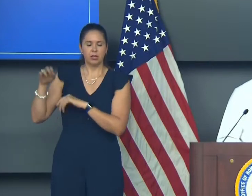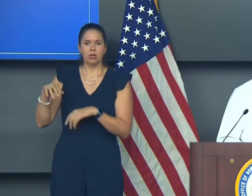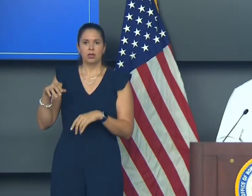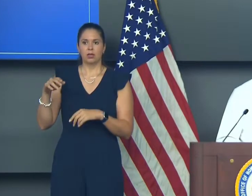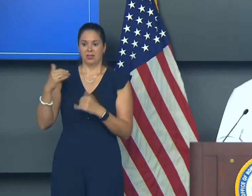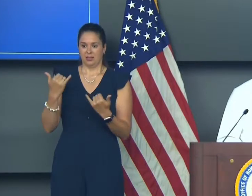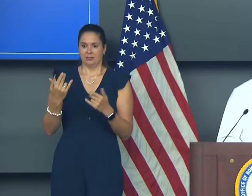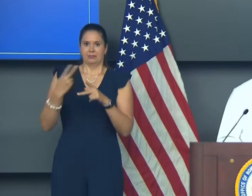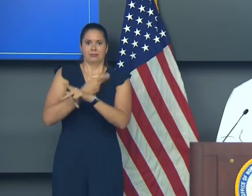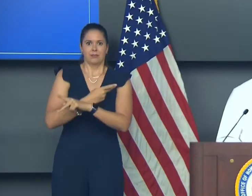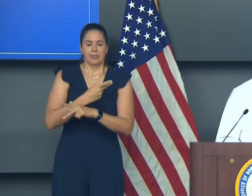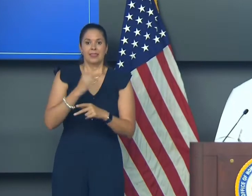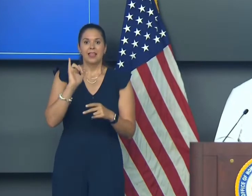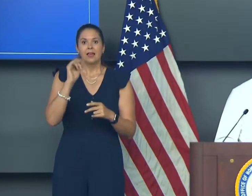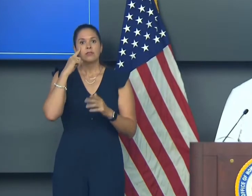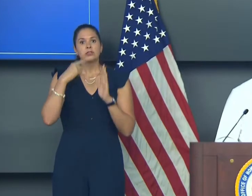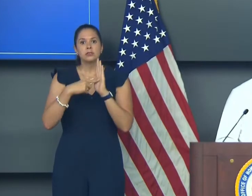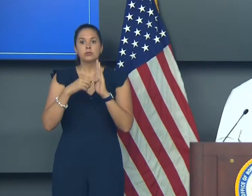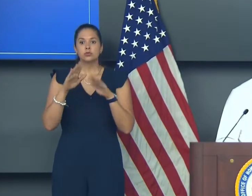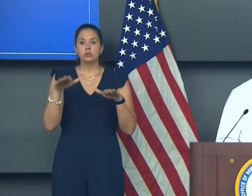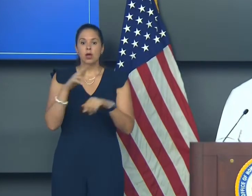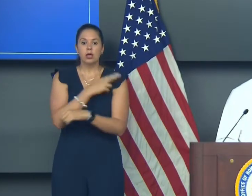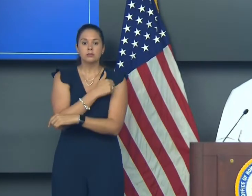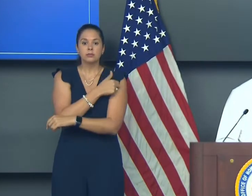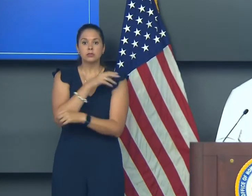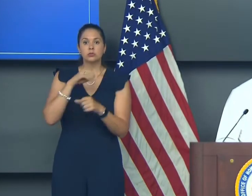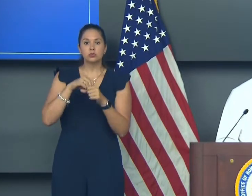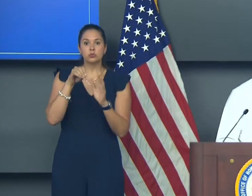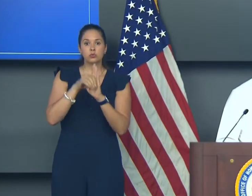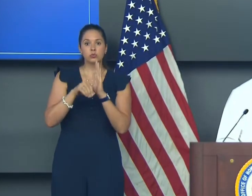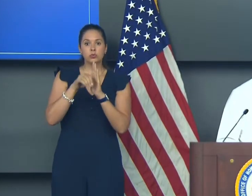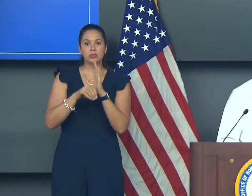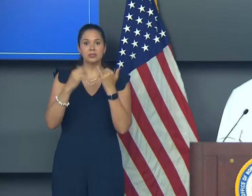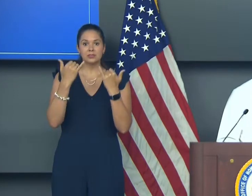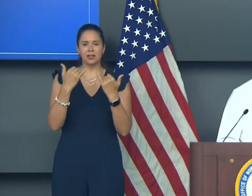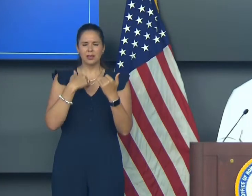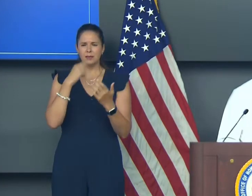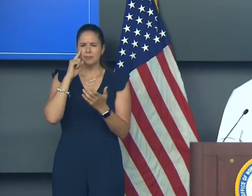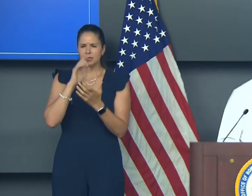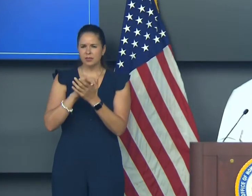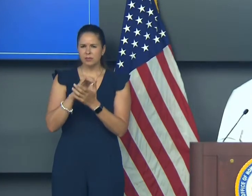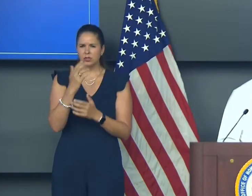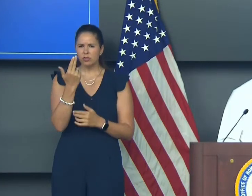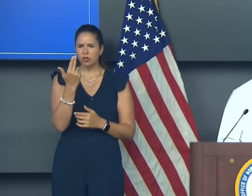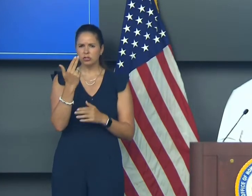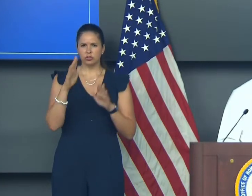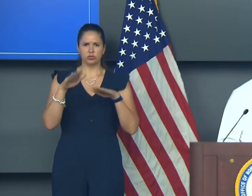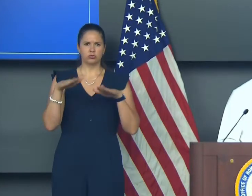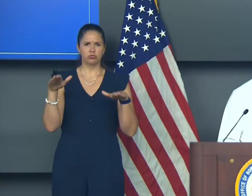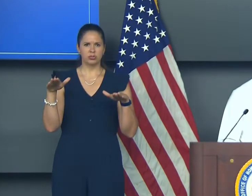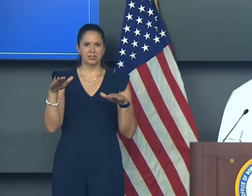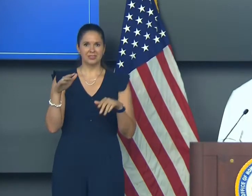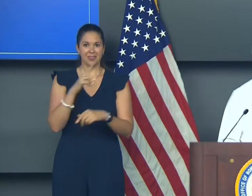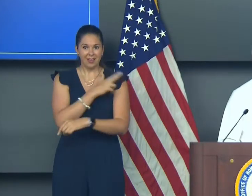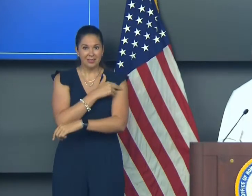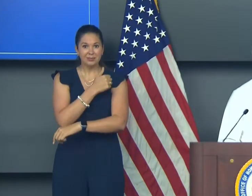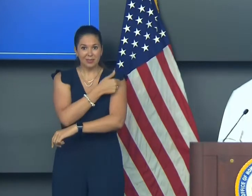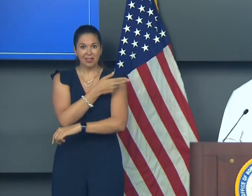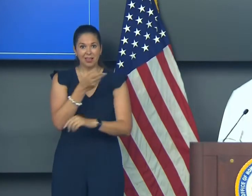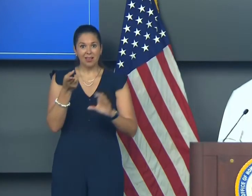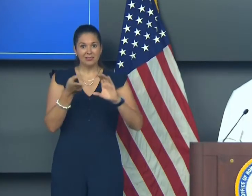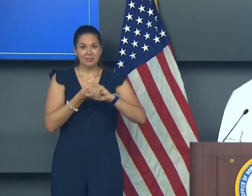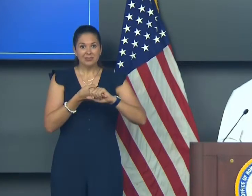For example, at Children's Hospital in New Orleans right now, I believe there are 13 children hospitalized